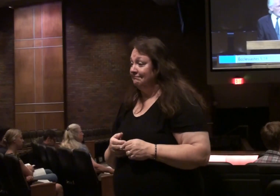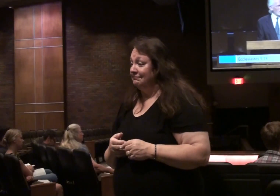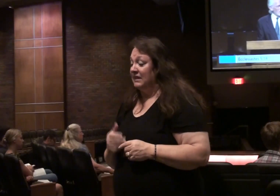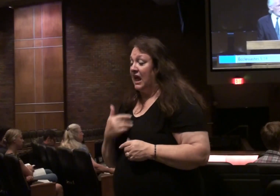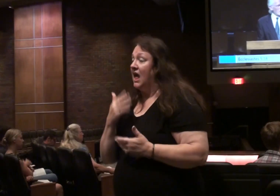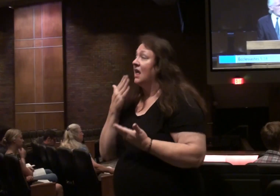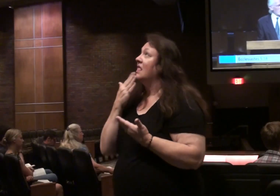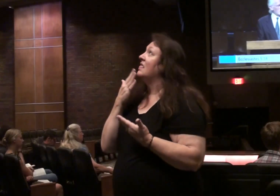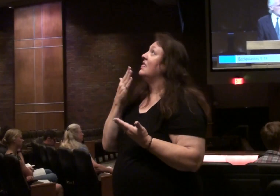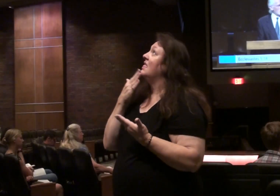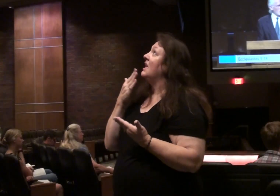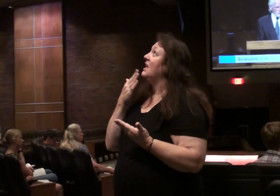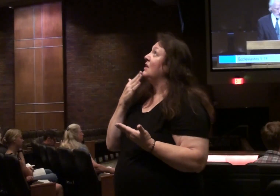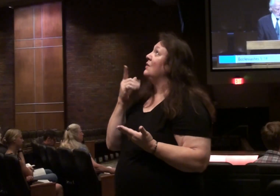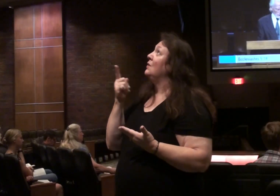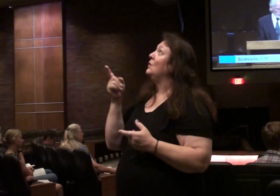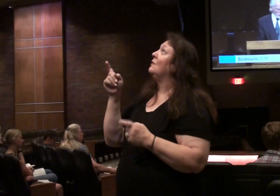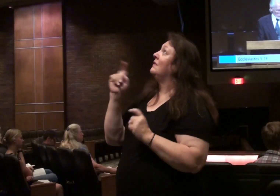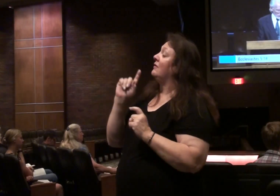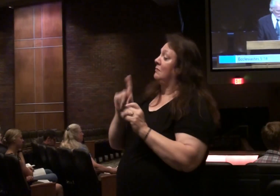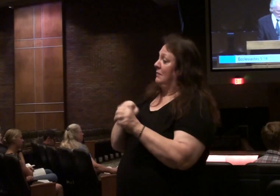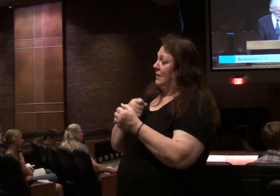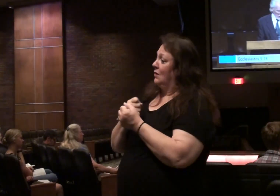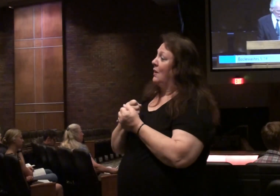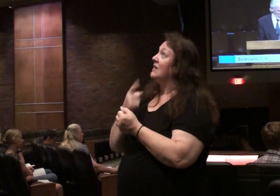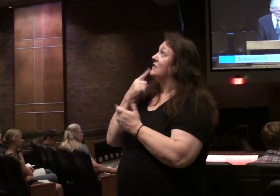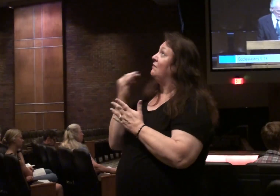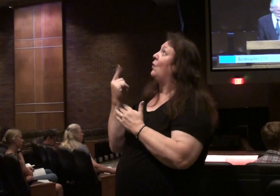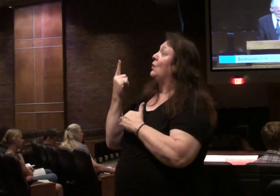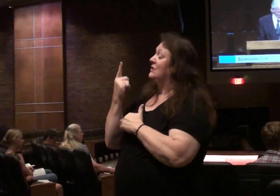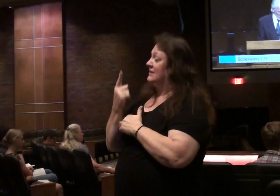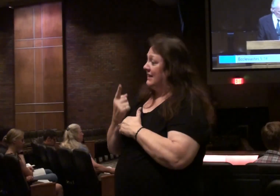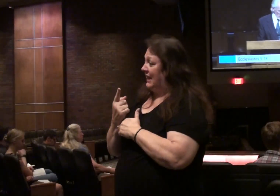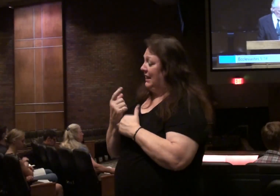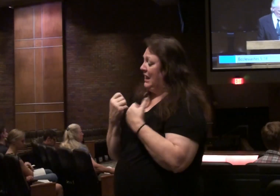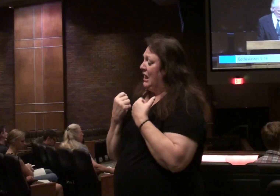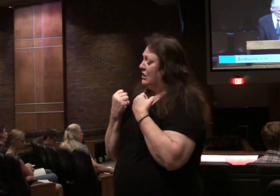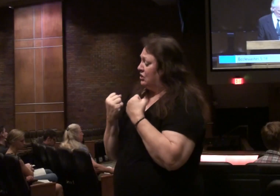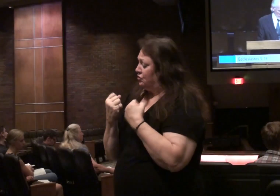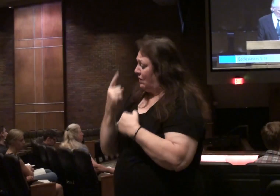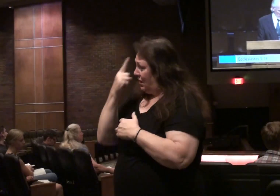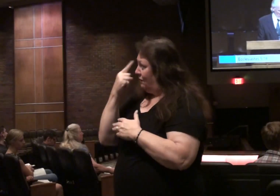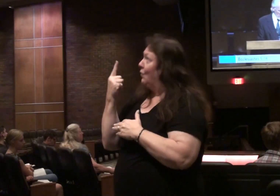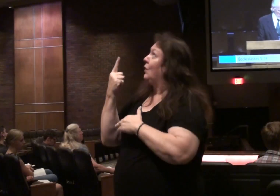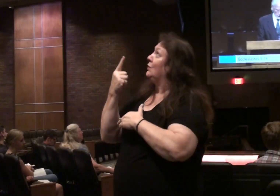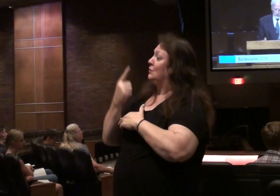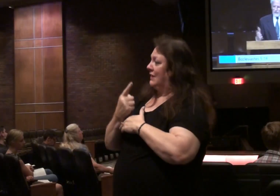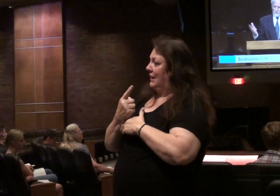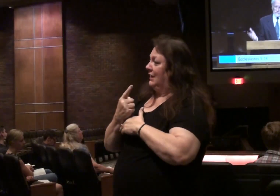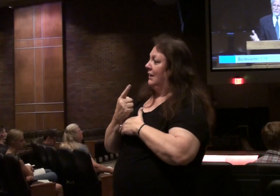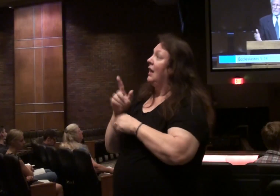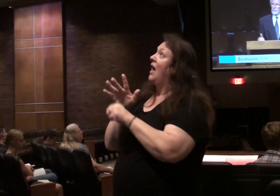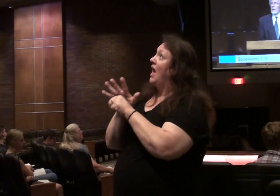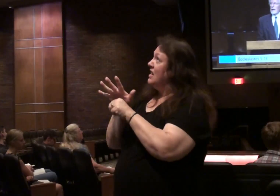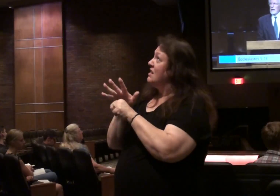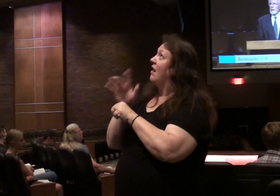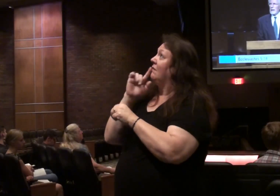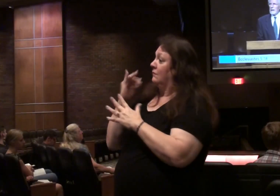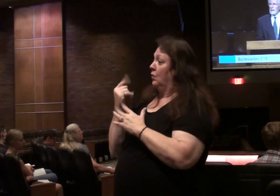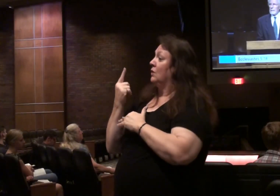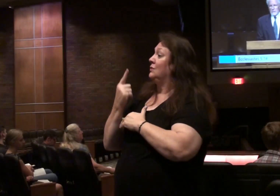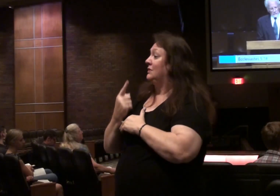I thank God He has given me the grace for this day, the strength for this day, the provision for this